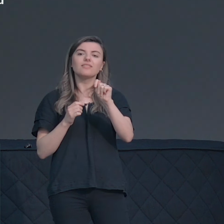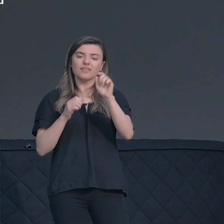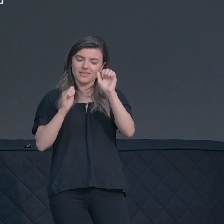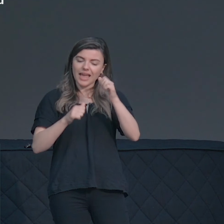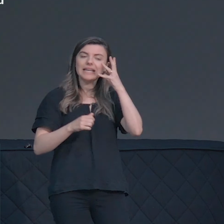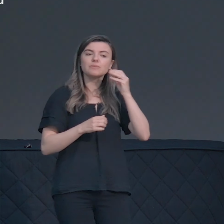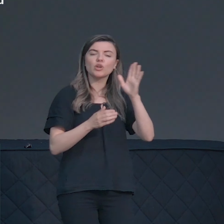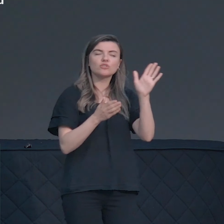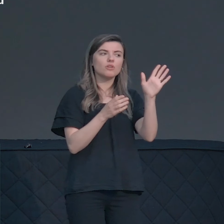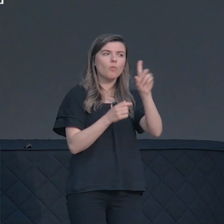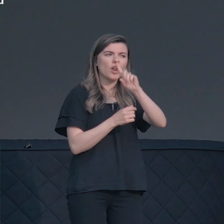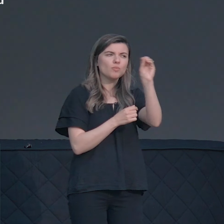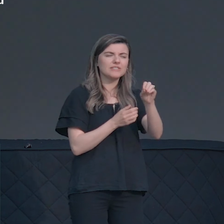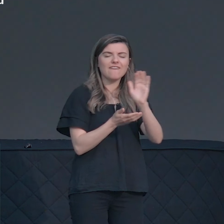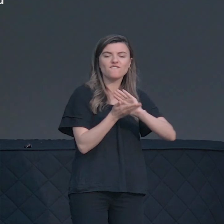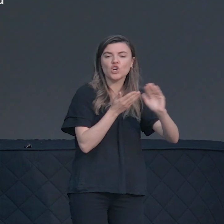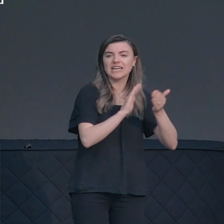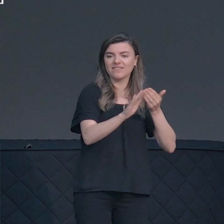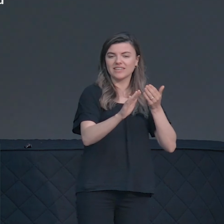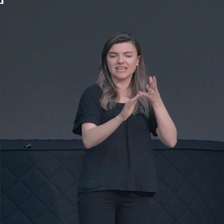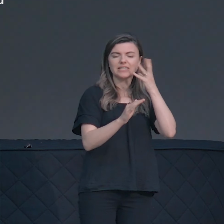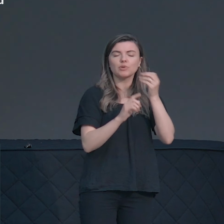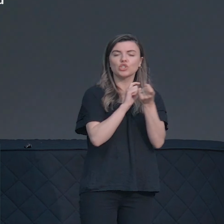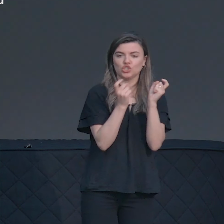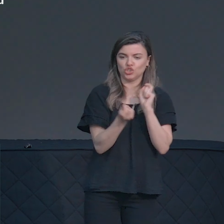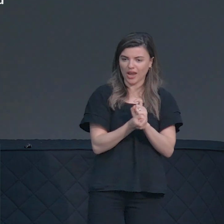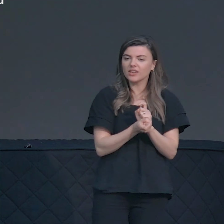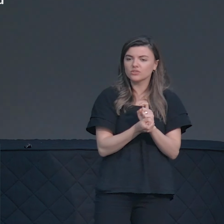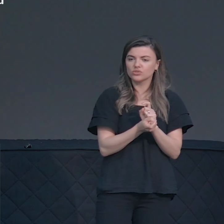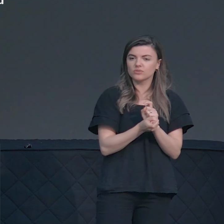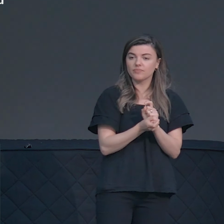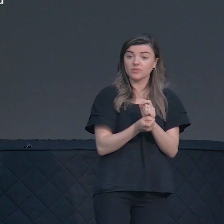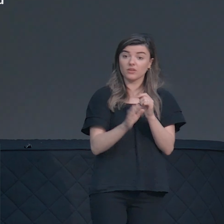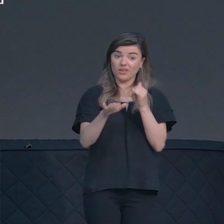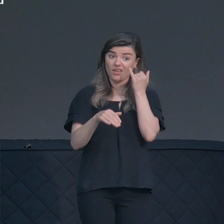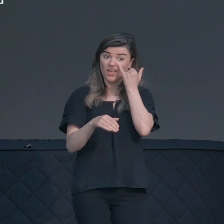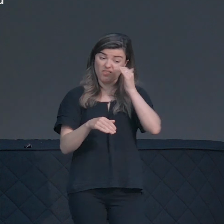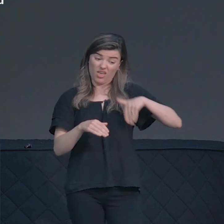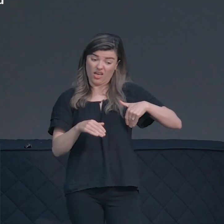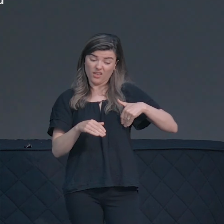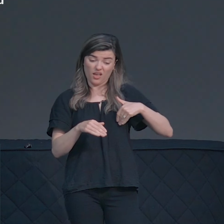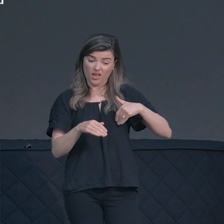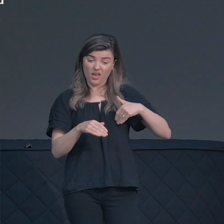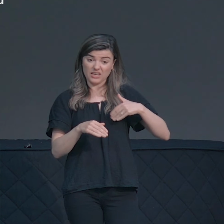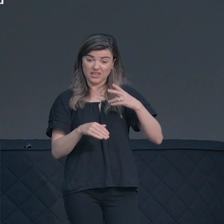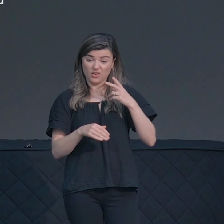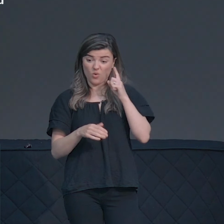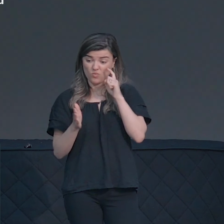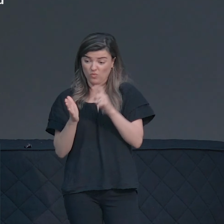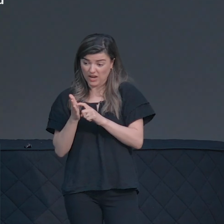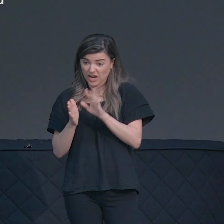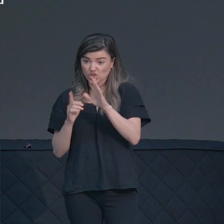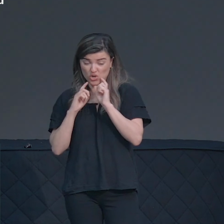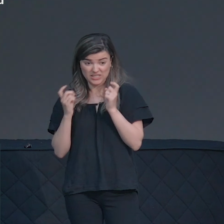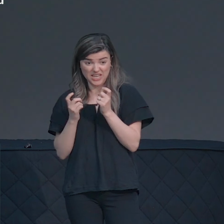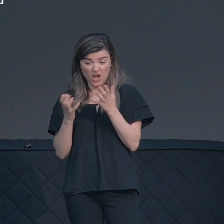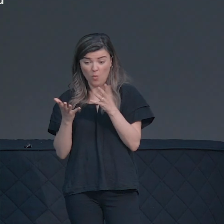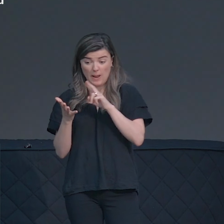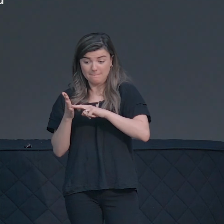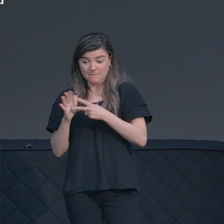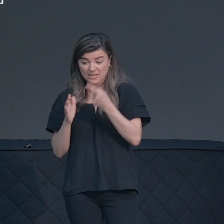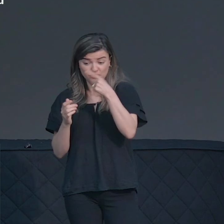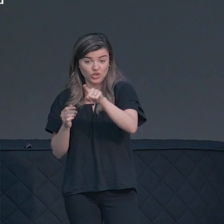and changed. And friends, this morning, if you've never faced the reality of your sin and what that means for